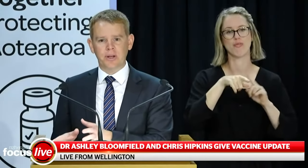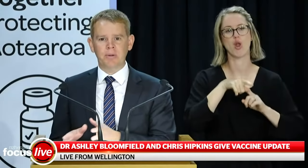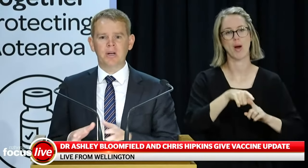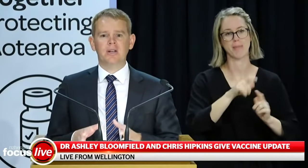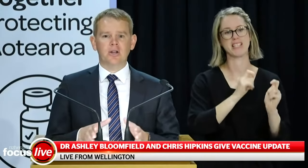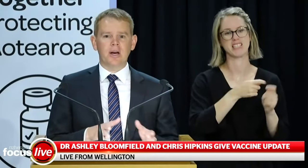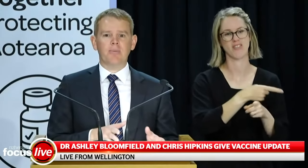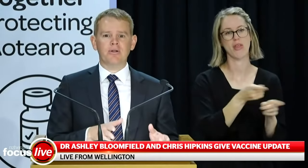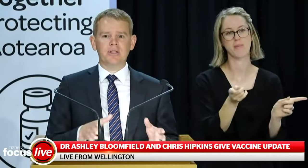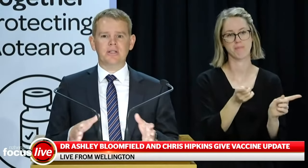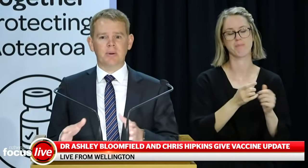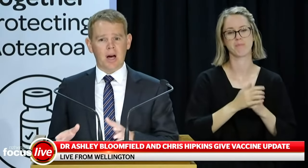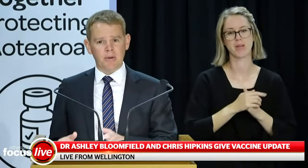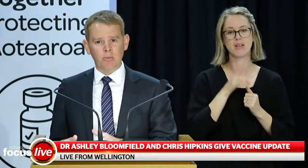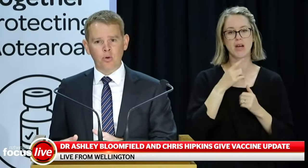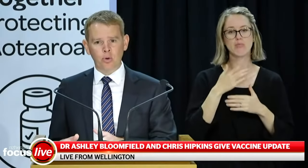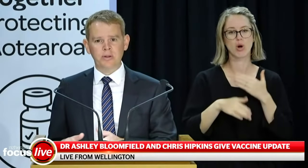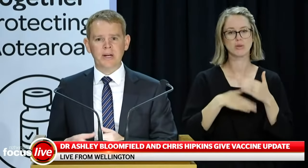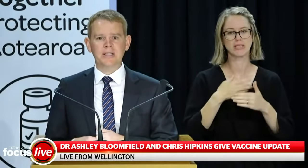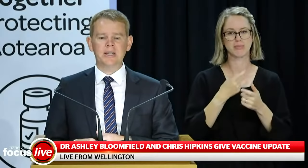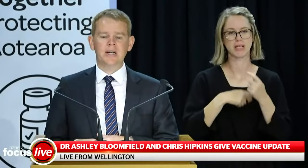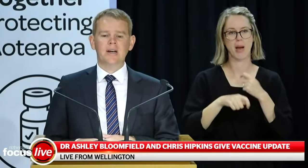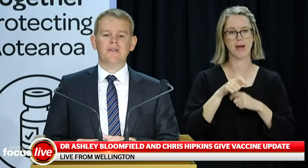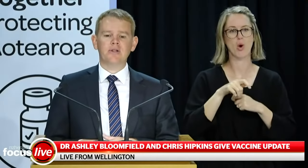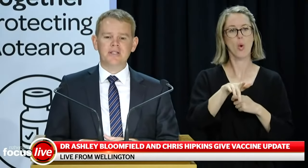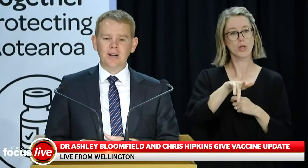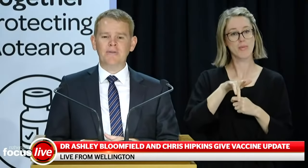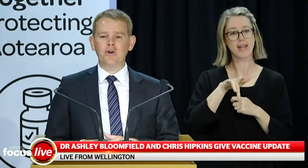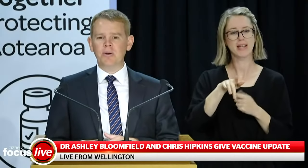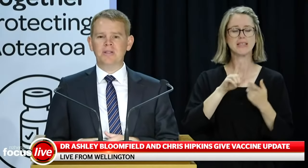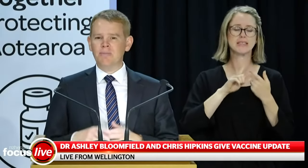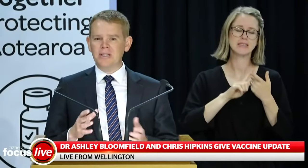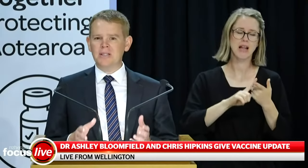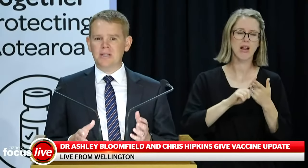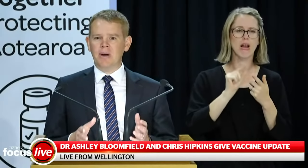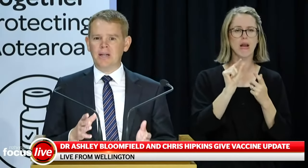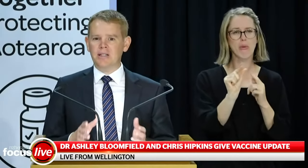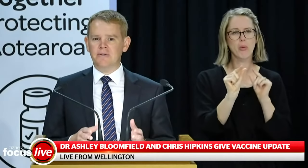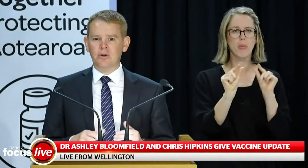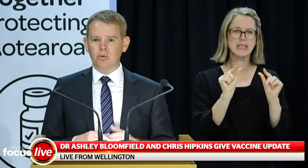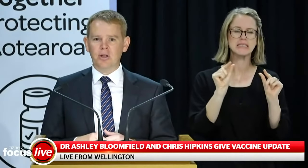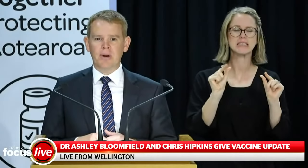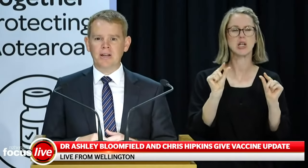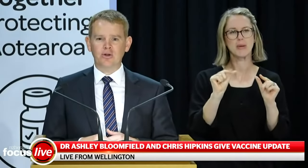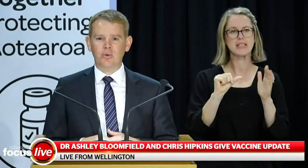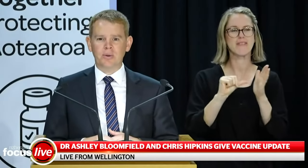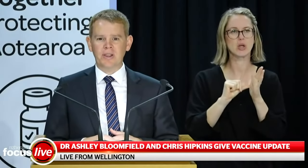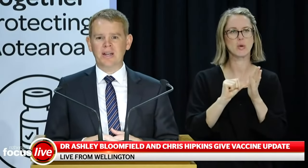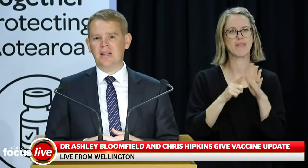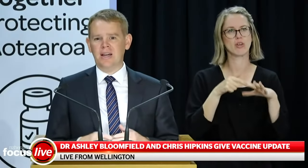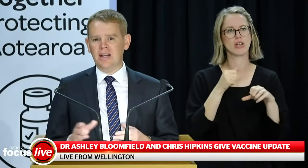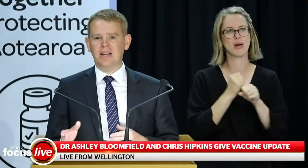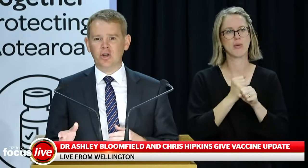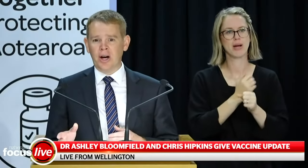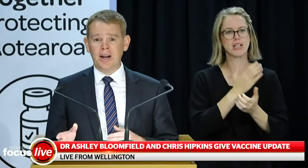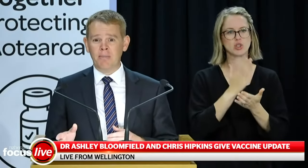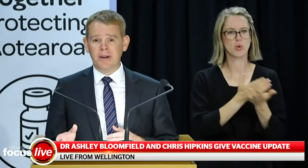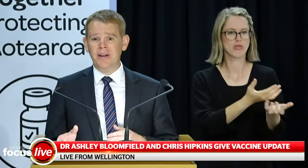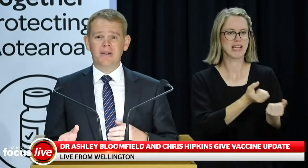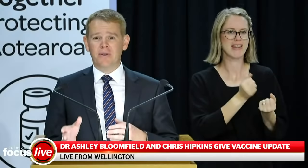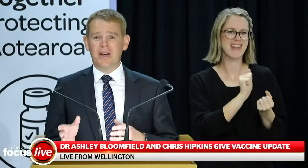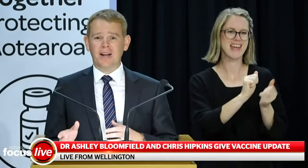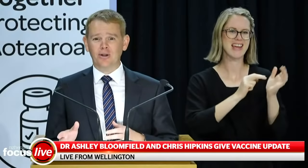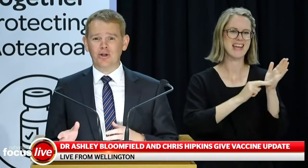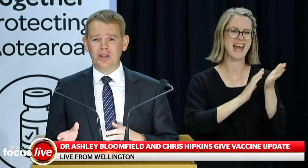test for them. So that process is becoming more automated. There are still a few bits and pieces that make it difficult. So making sure that we then get the NHI